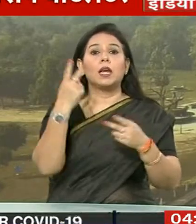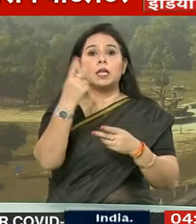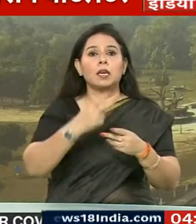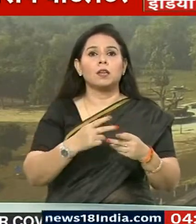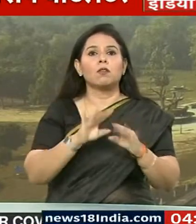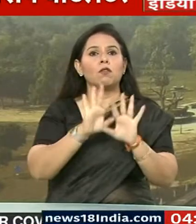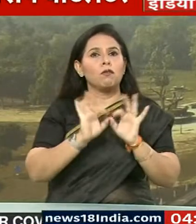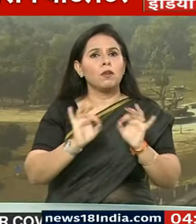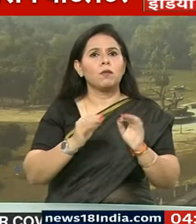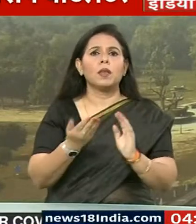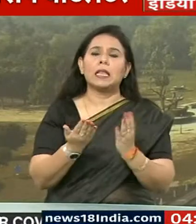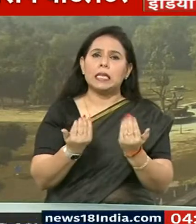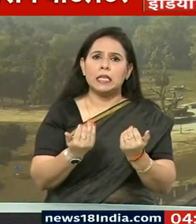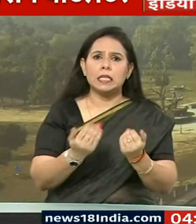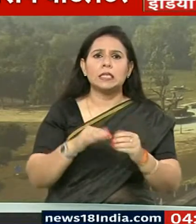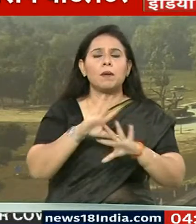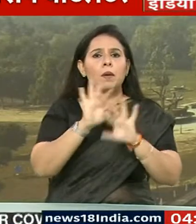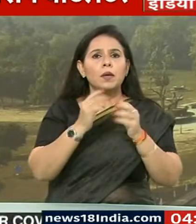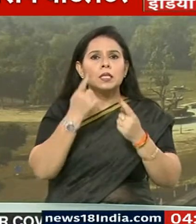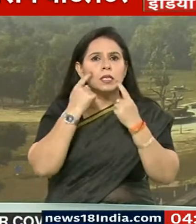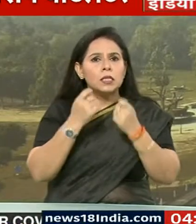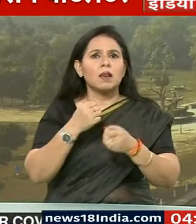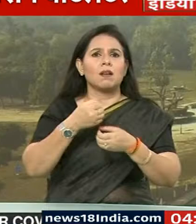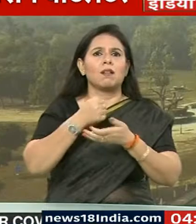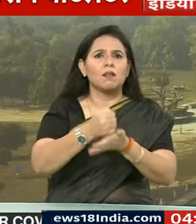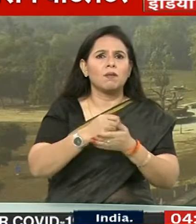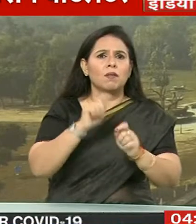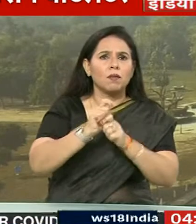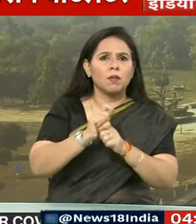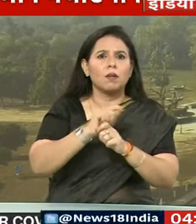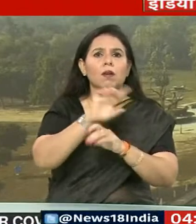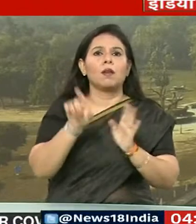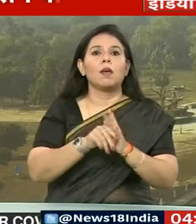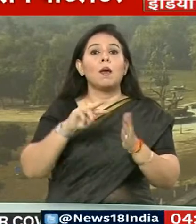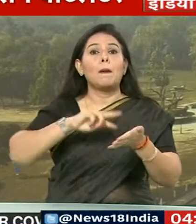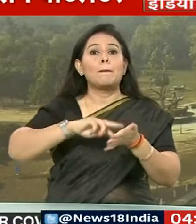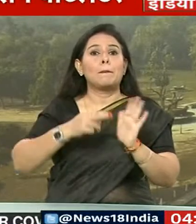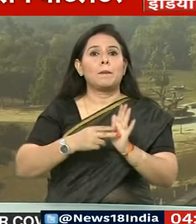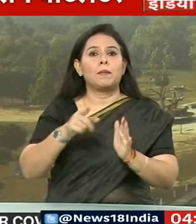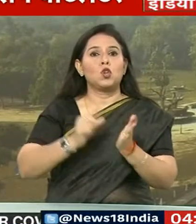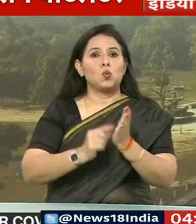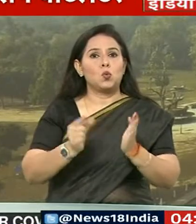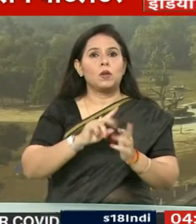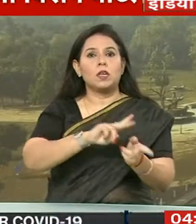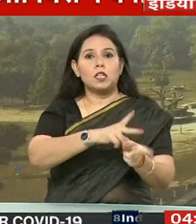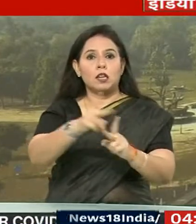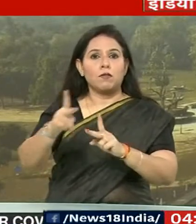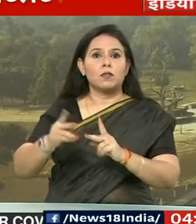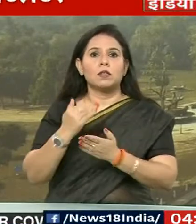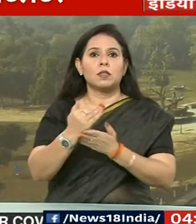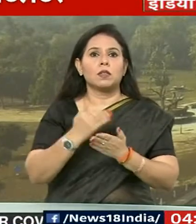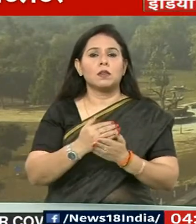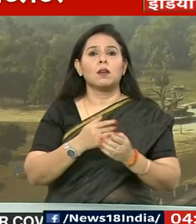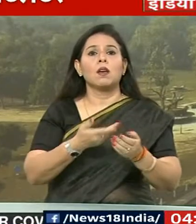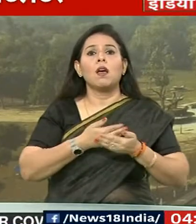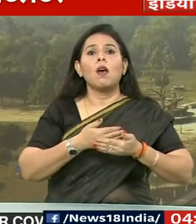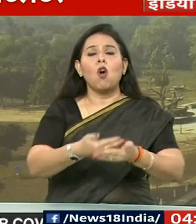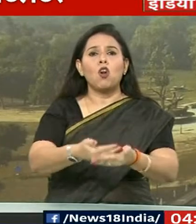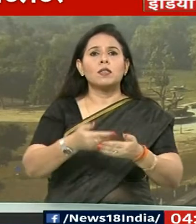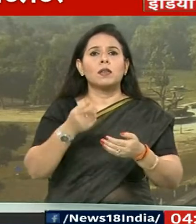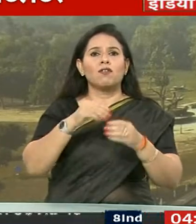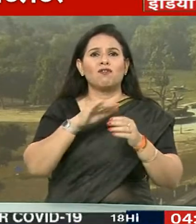also designed to be flexible with easy maintenance, which means it can be used in the diverse